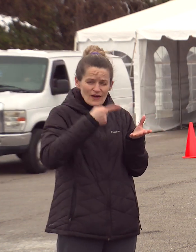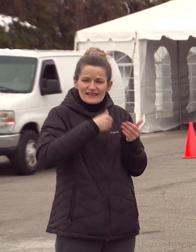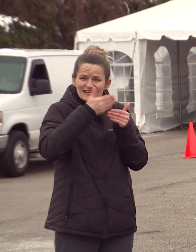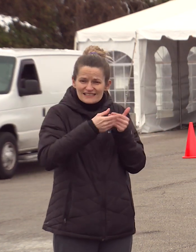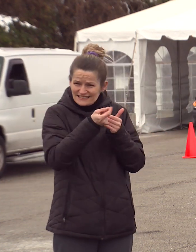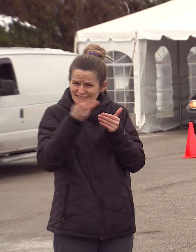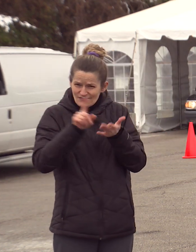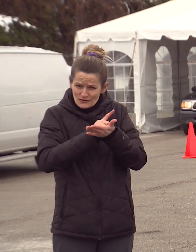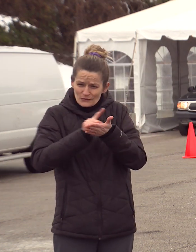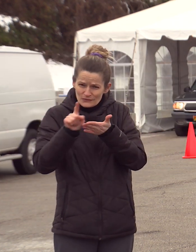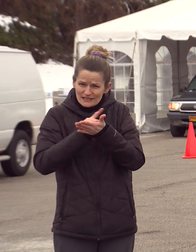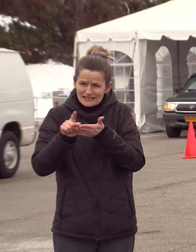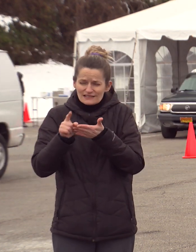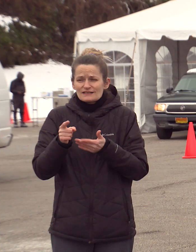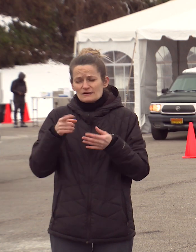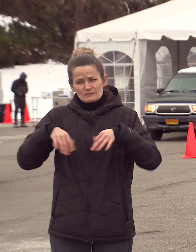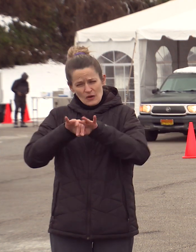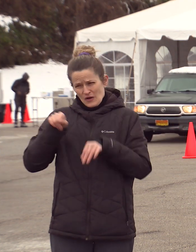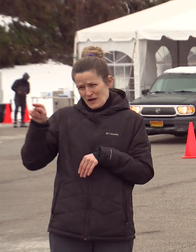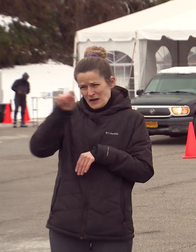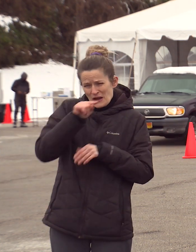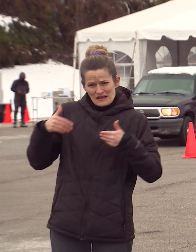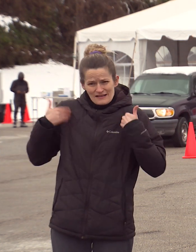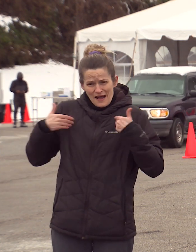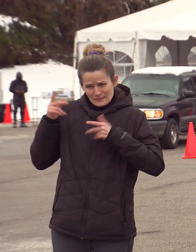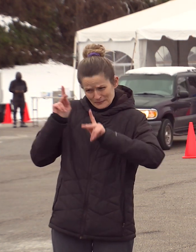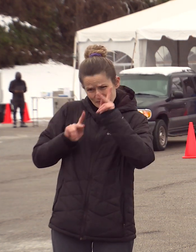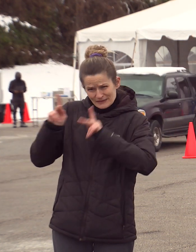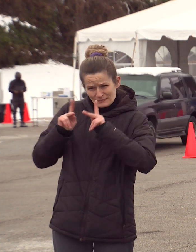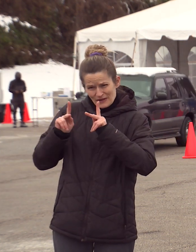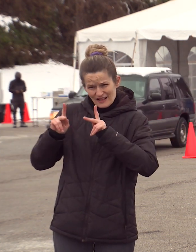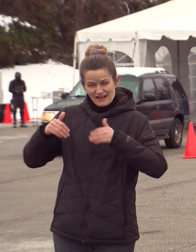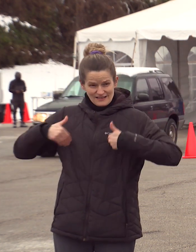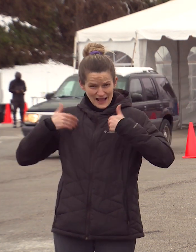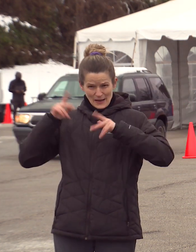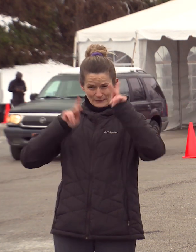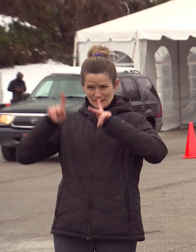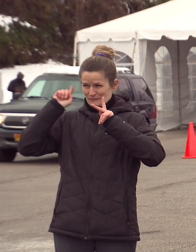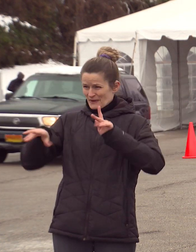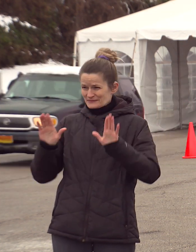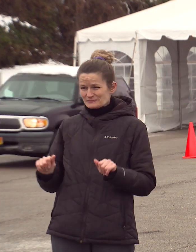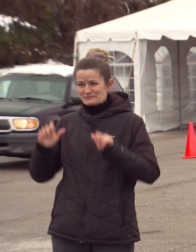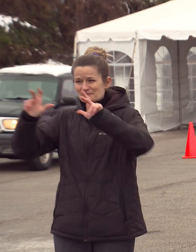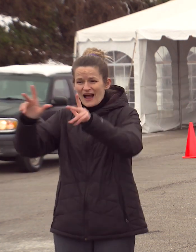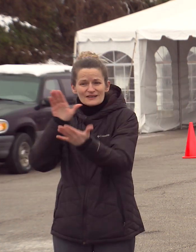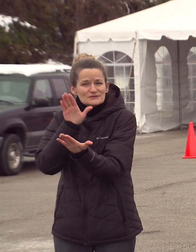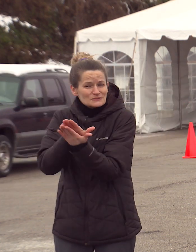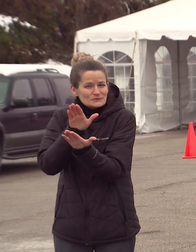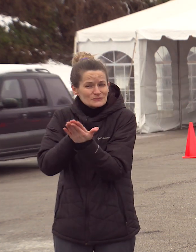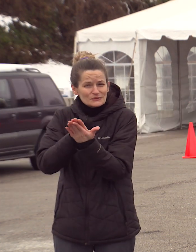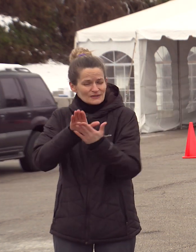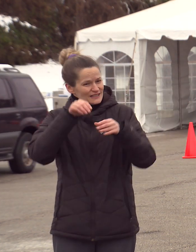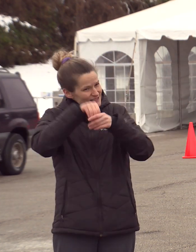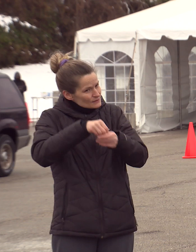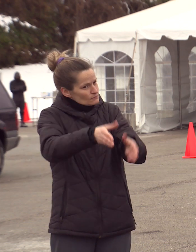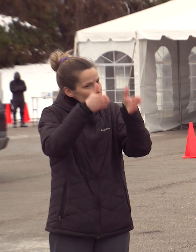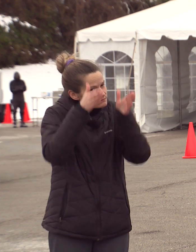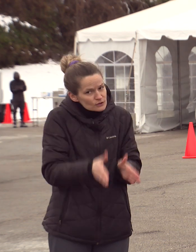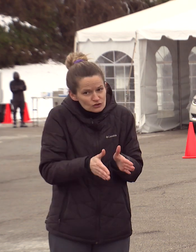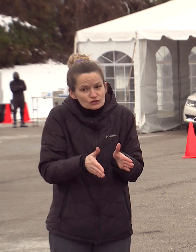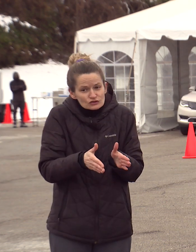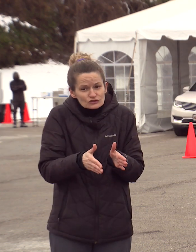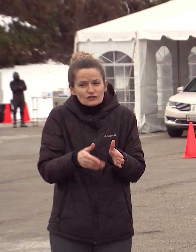for me, that our young people return to school to in-person learning. I want to thank my federal elected officials